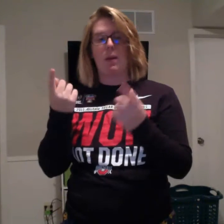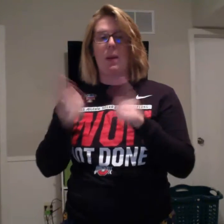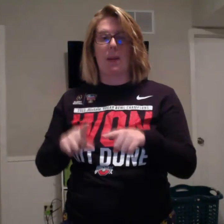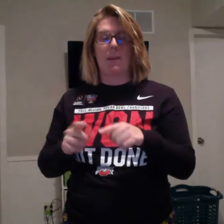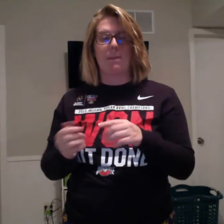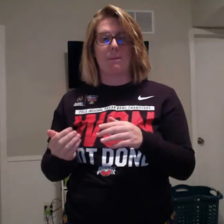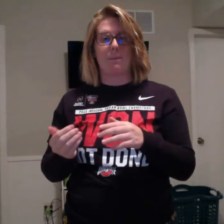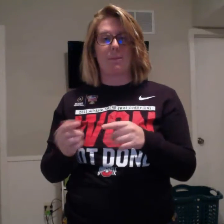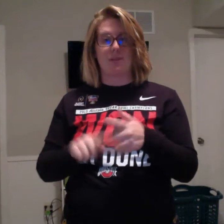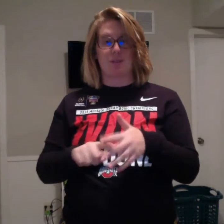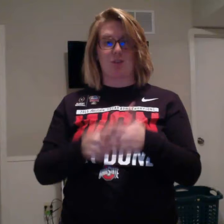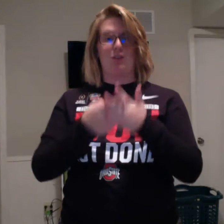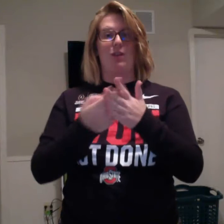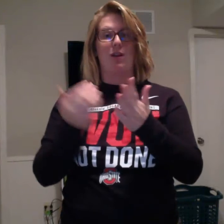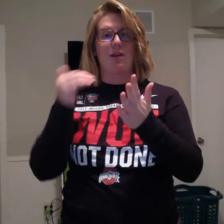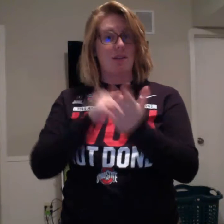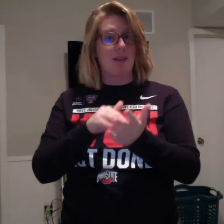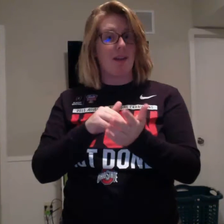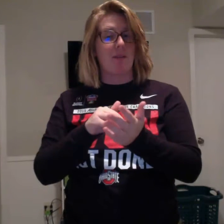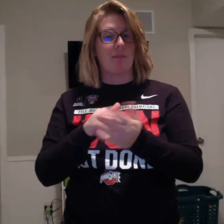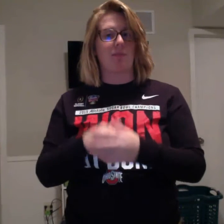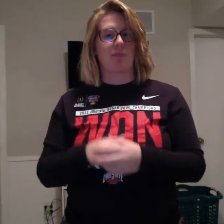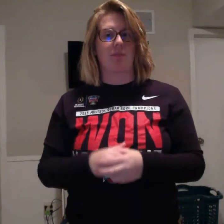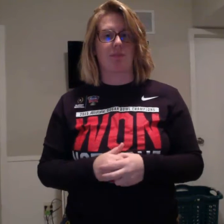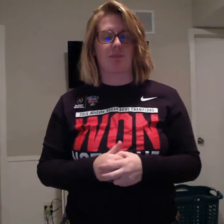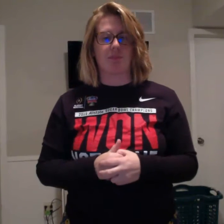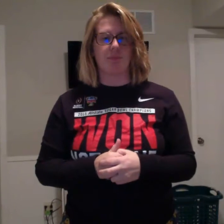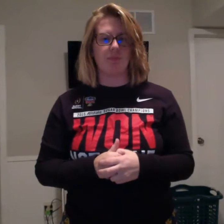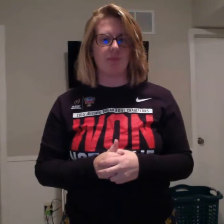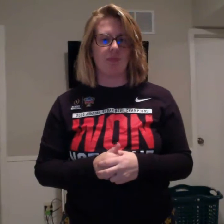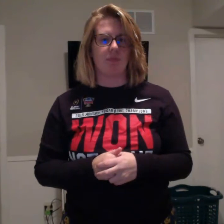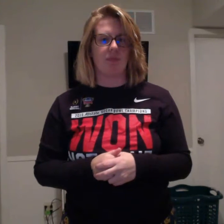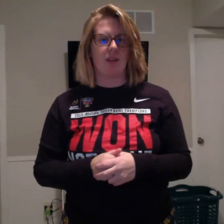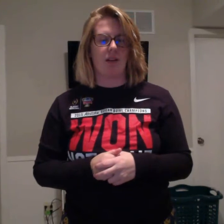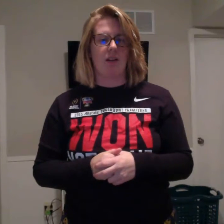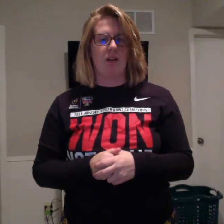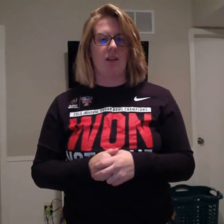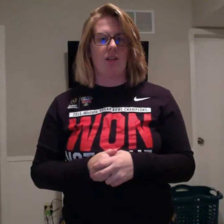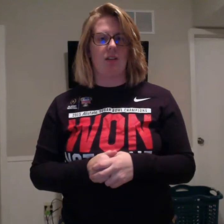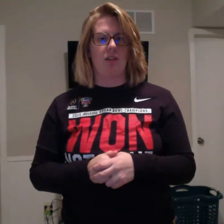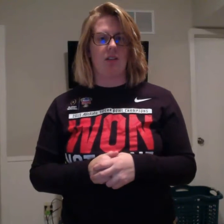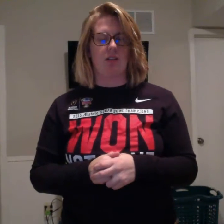opportunities for repeat expansion. And the more repeats that are added, the more unstable it